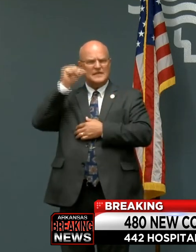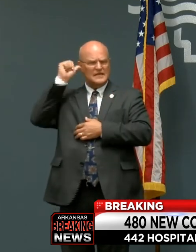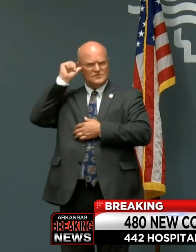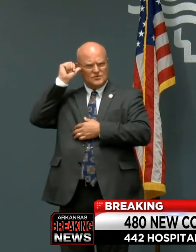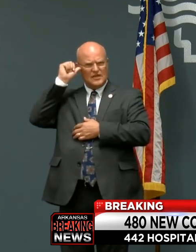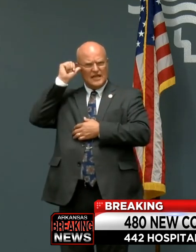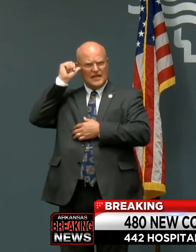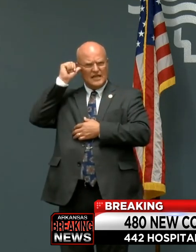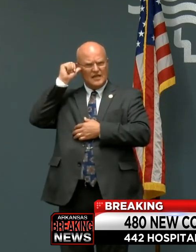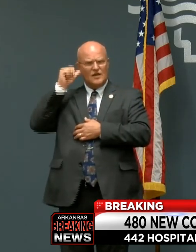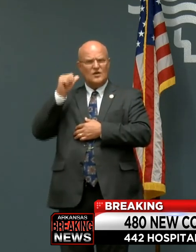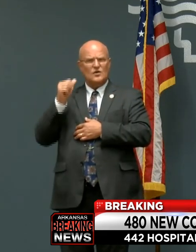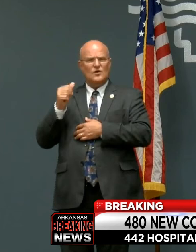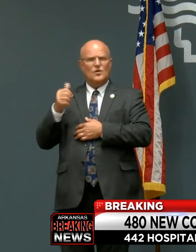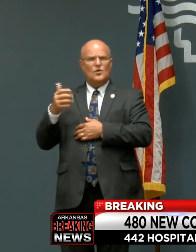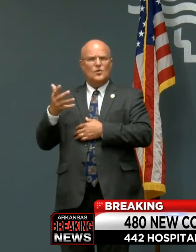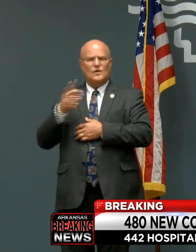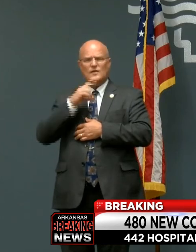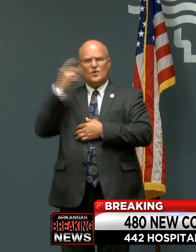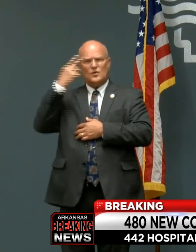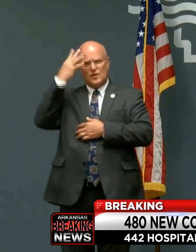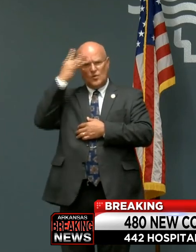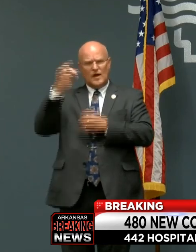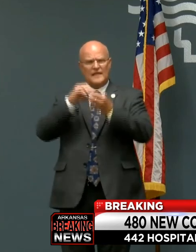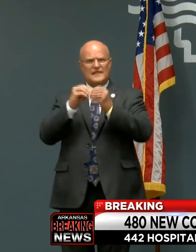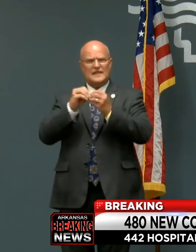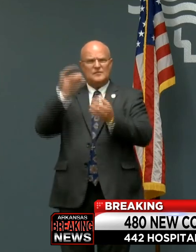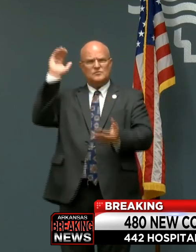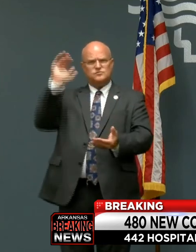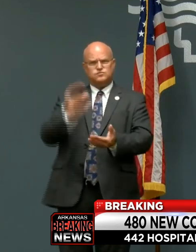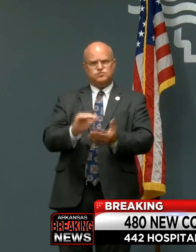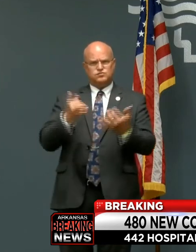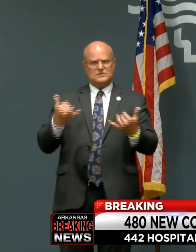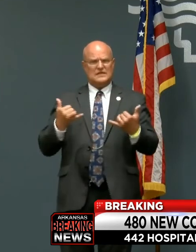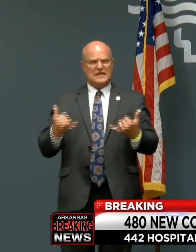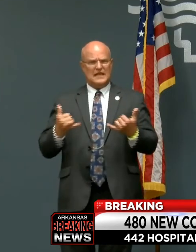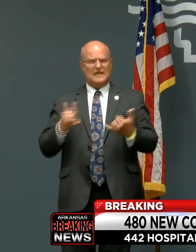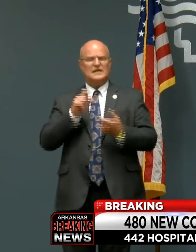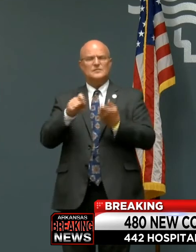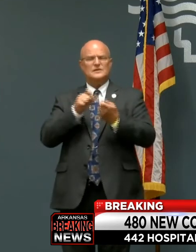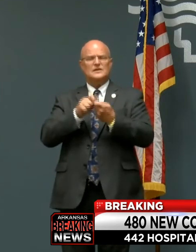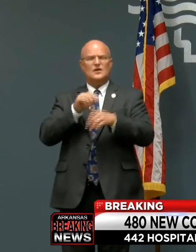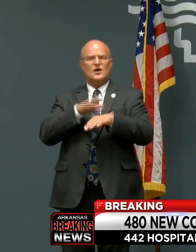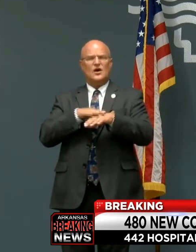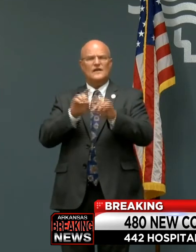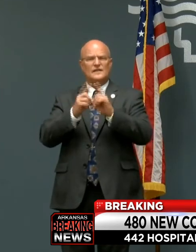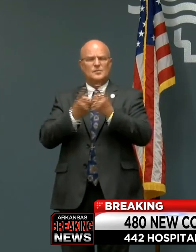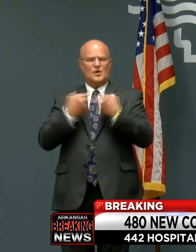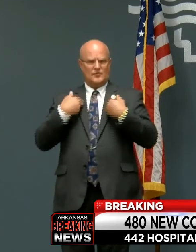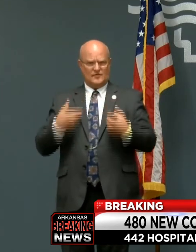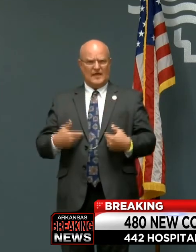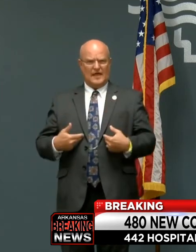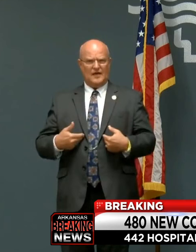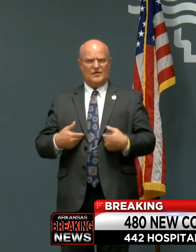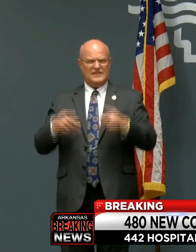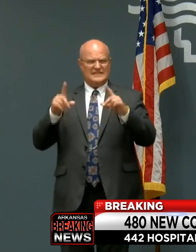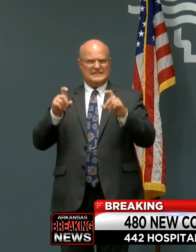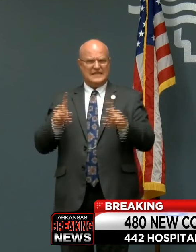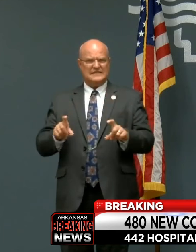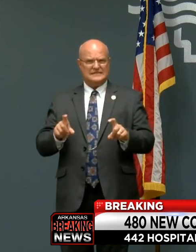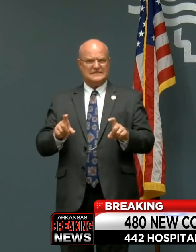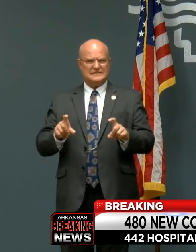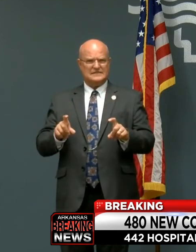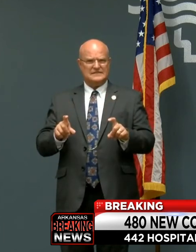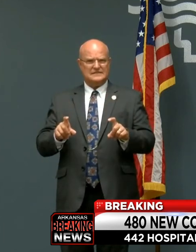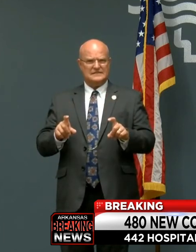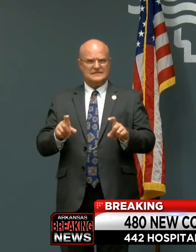yesterday, was there a reason the number was so low, and particularly on the Department of Health tests? I